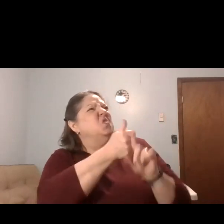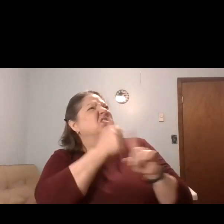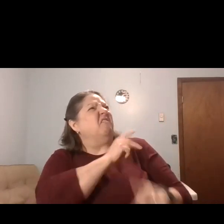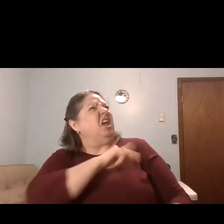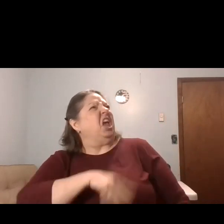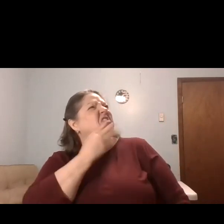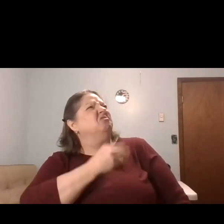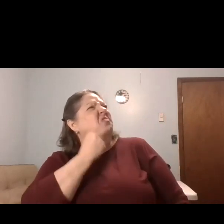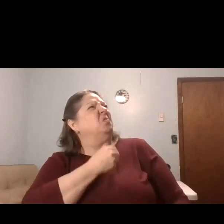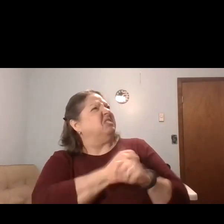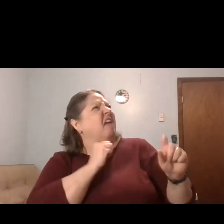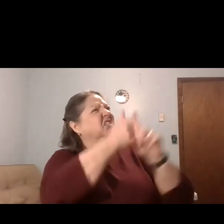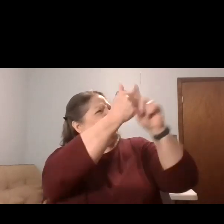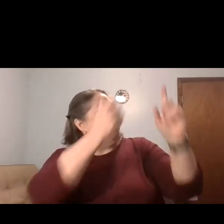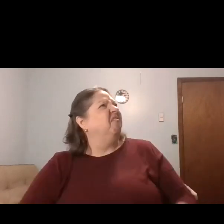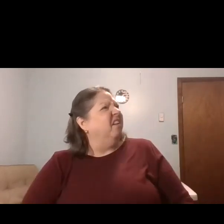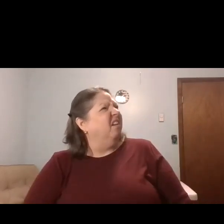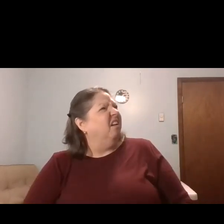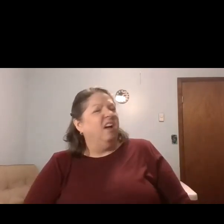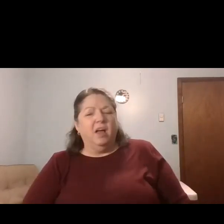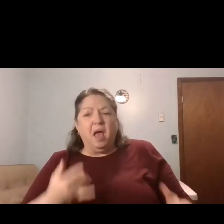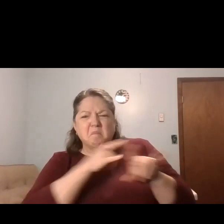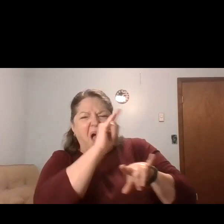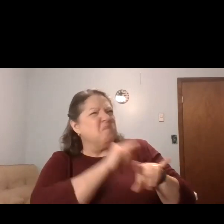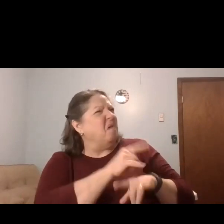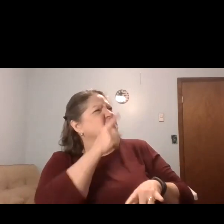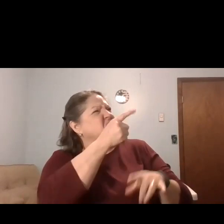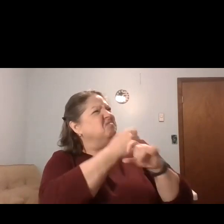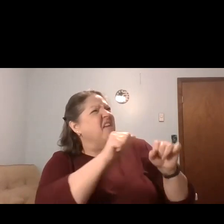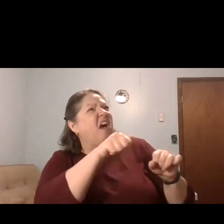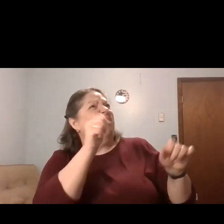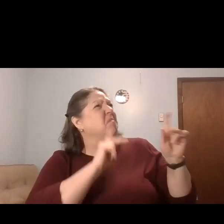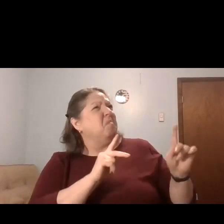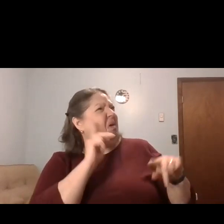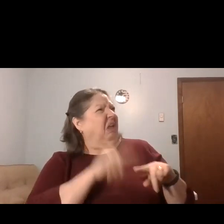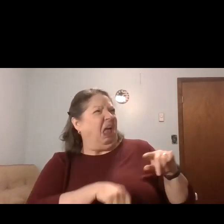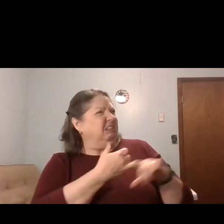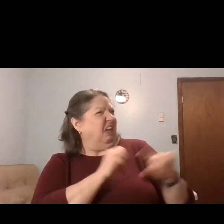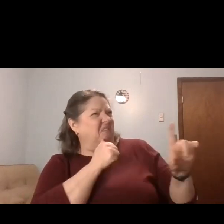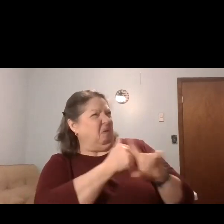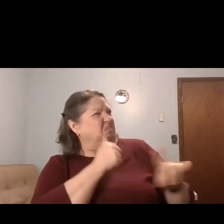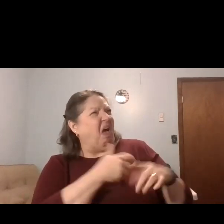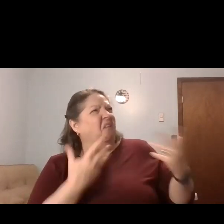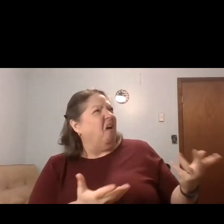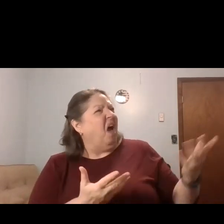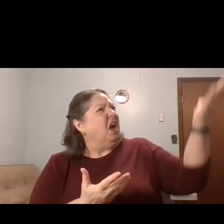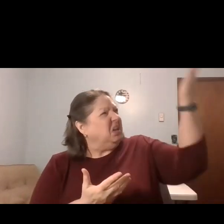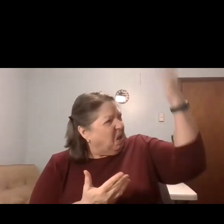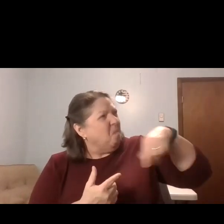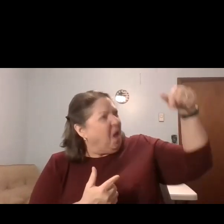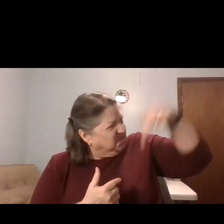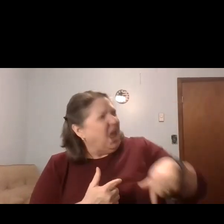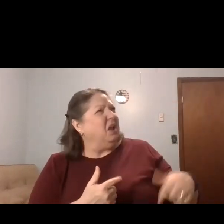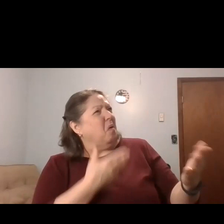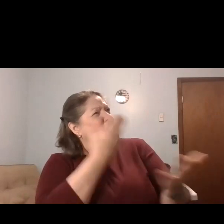said things like, he saved others, let him save himself. If he's the king of Jews, let him come down from the cross and